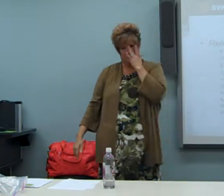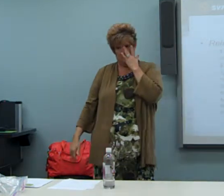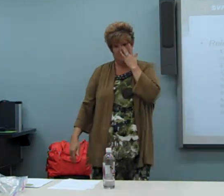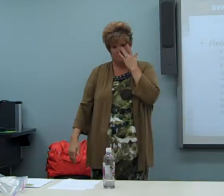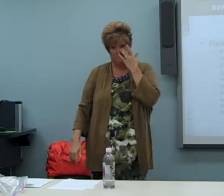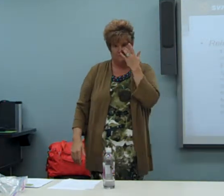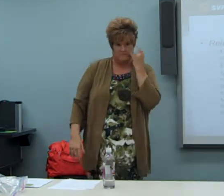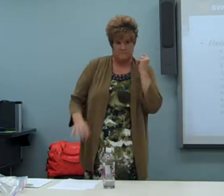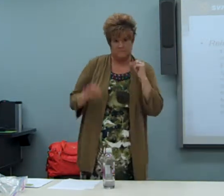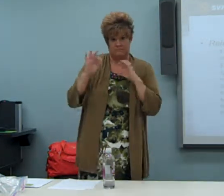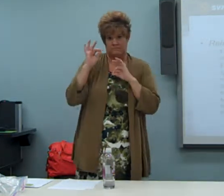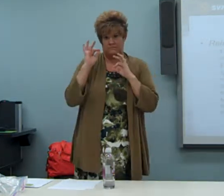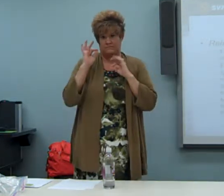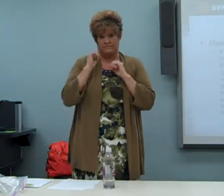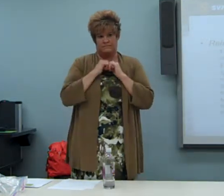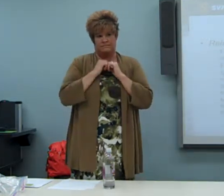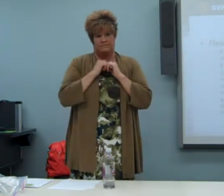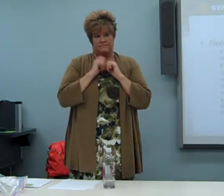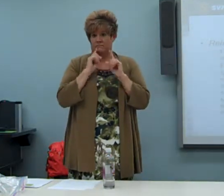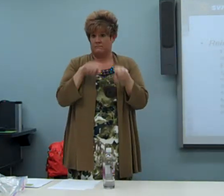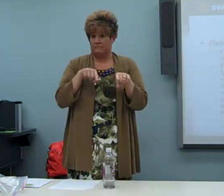is on, 10 minutes is the limit.